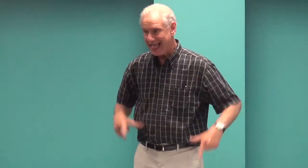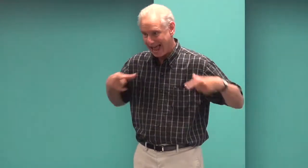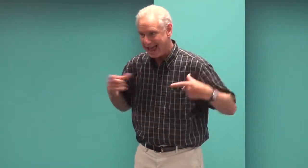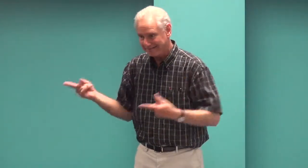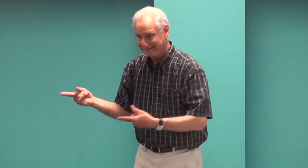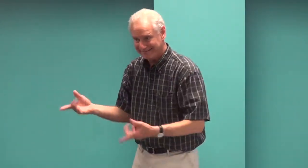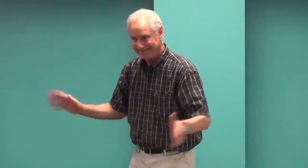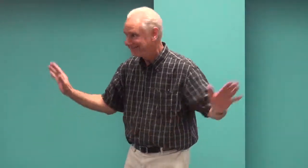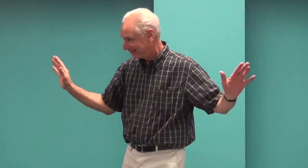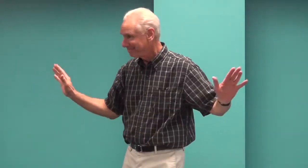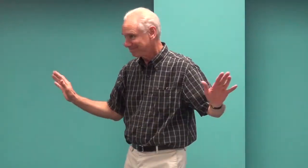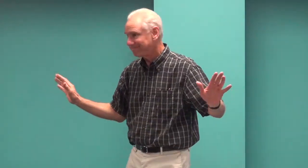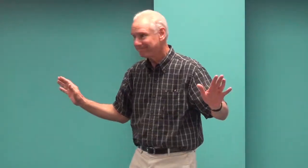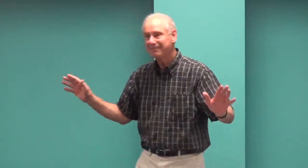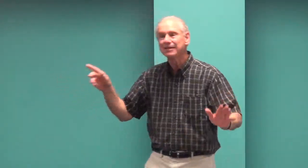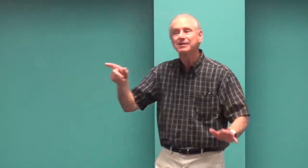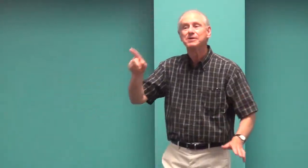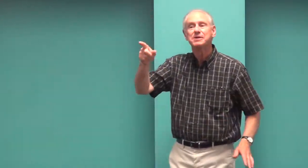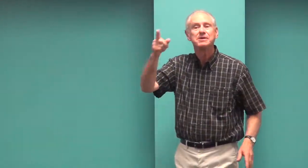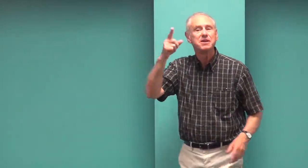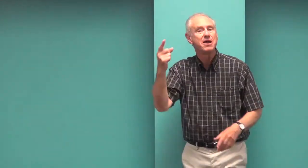I'm still alive.